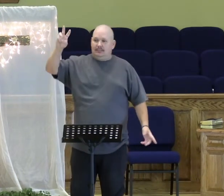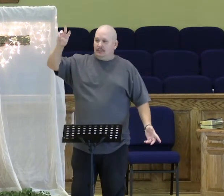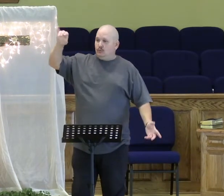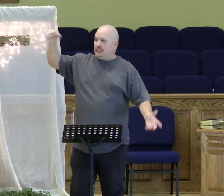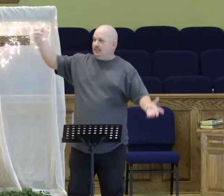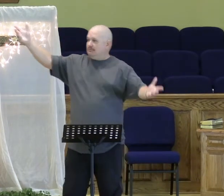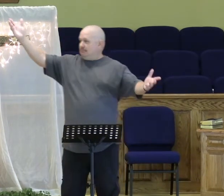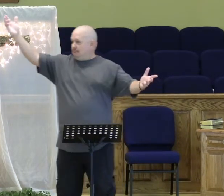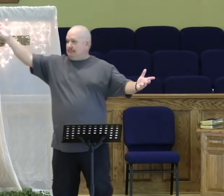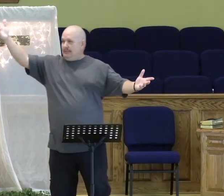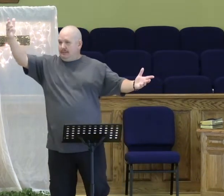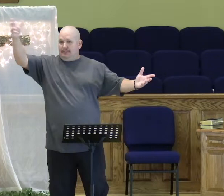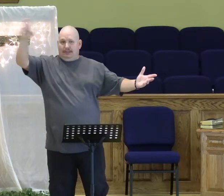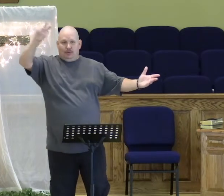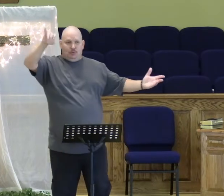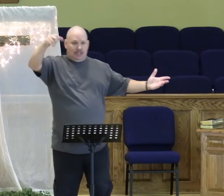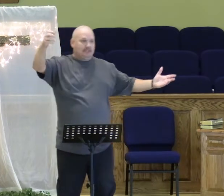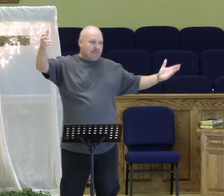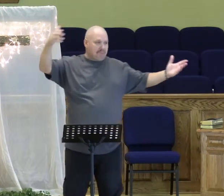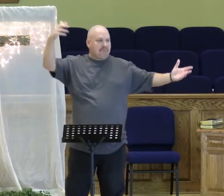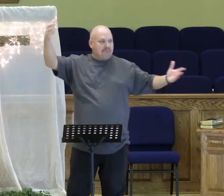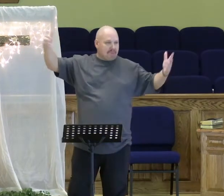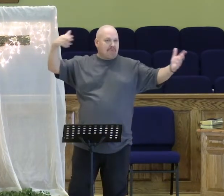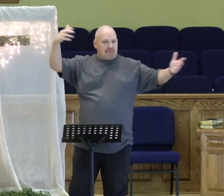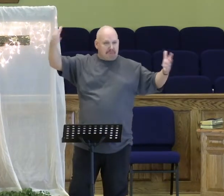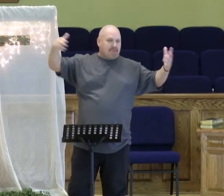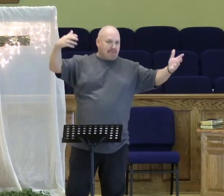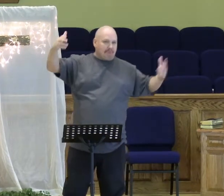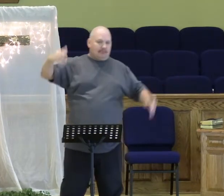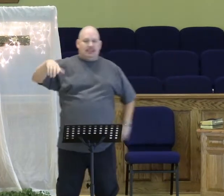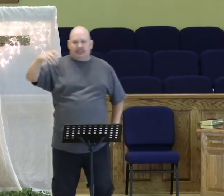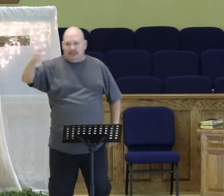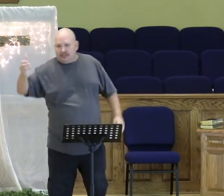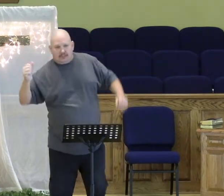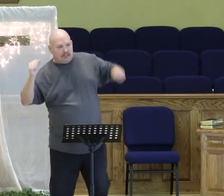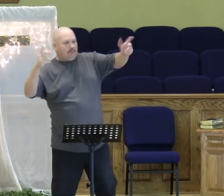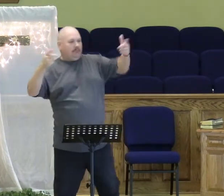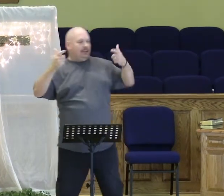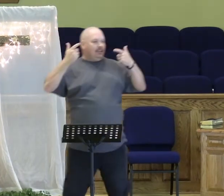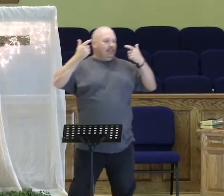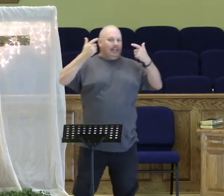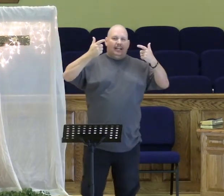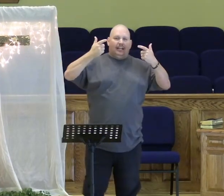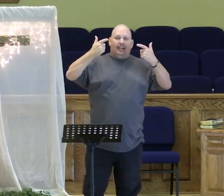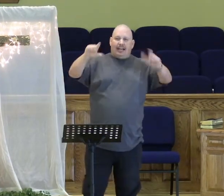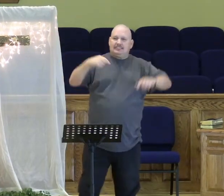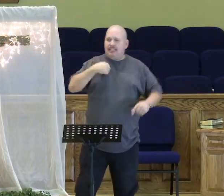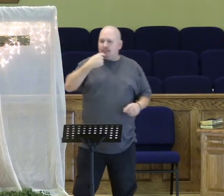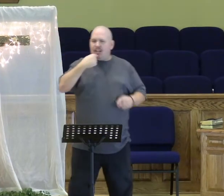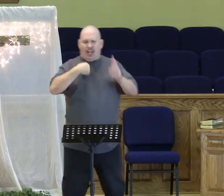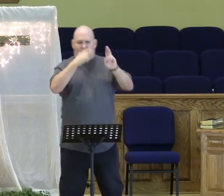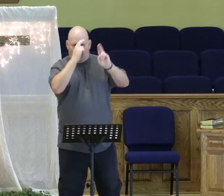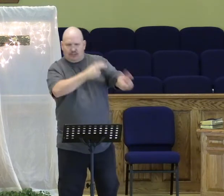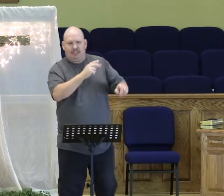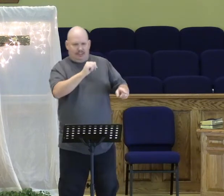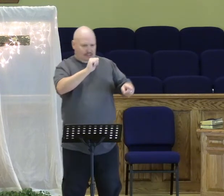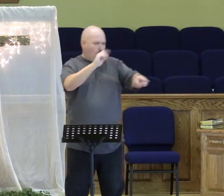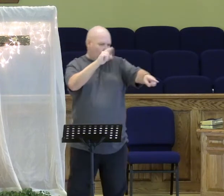likes Wendy's? Where are the Wendy's lovers? Where are the Wendy's fans at? Okay, okay. All right.